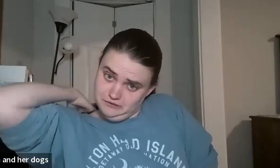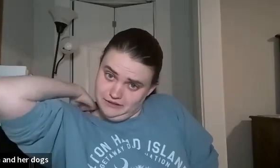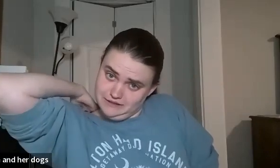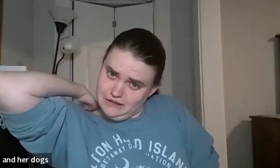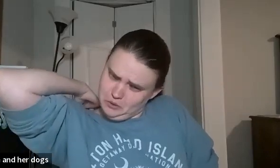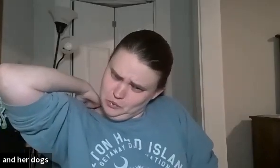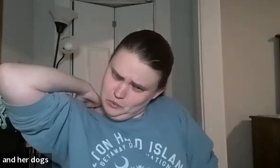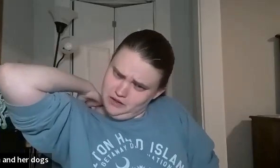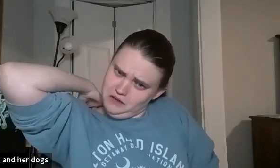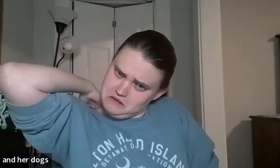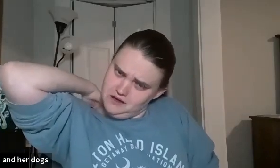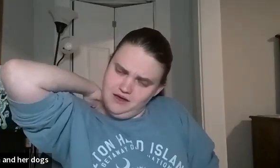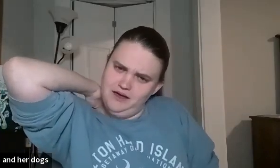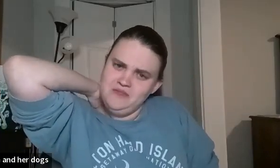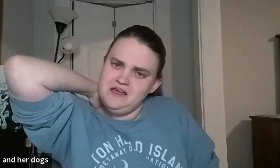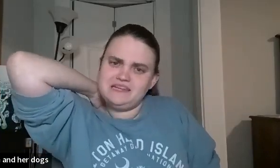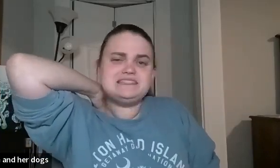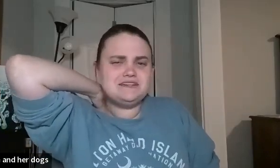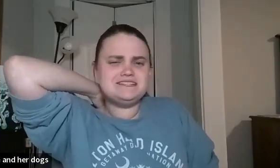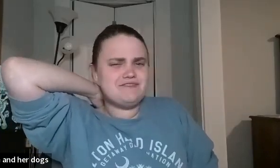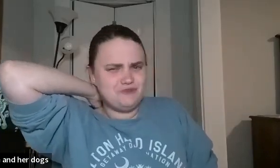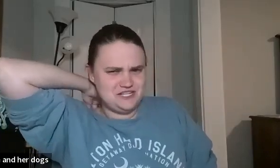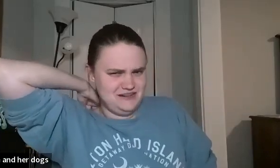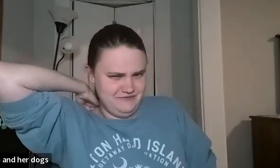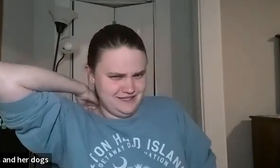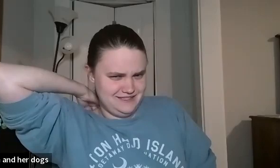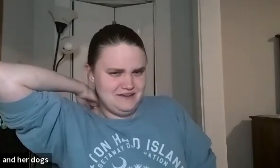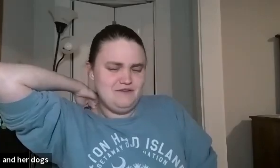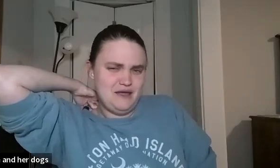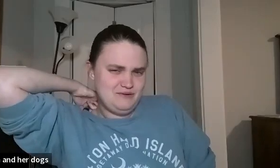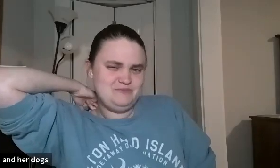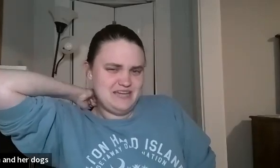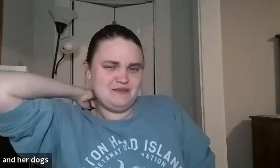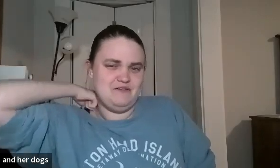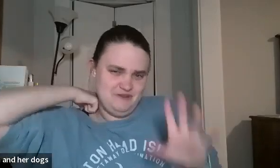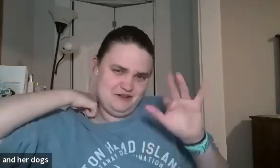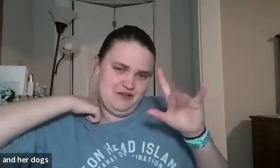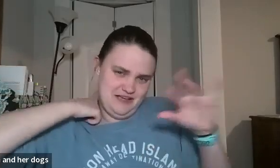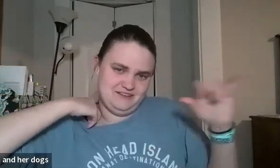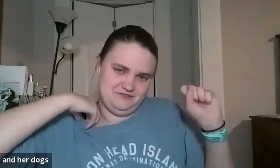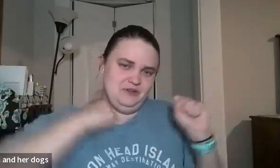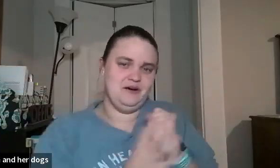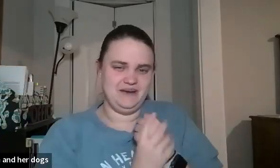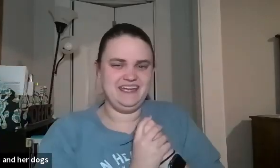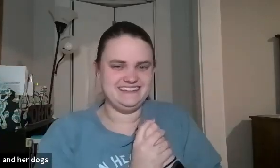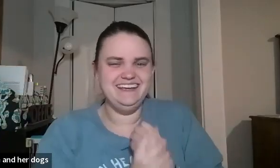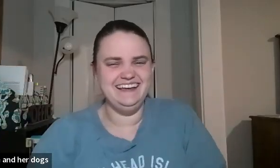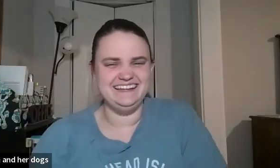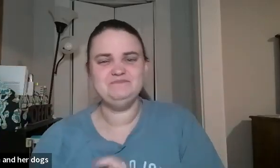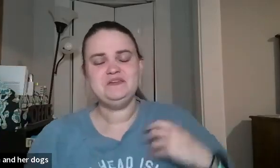and it's like, oh, okay. Like A Series of Unfortunate Events. That would take a very long handful on my hand.